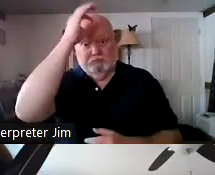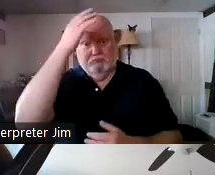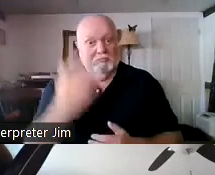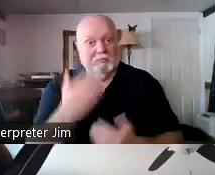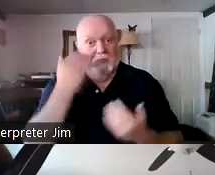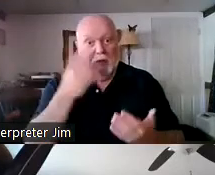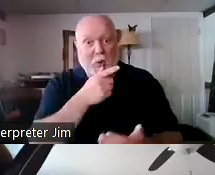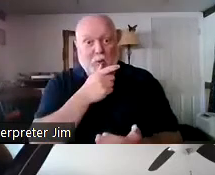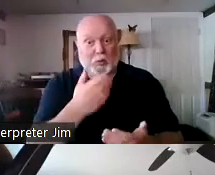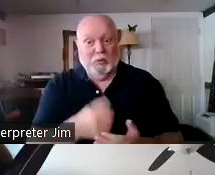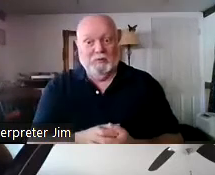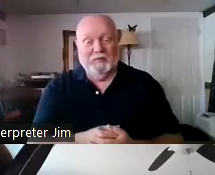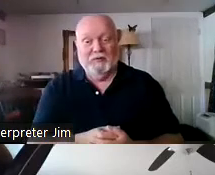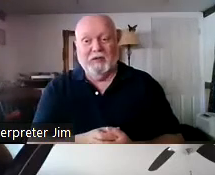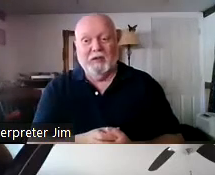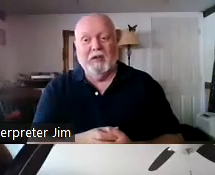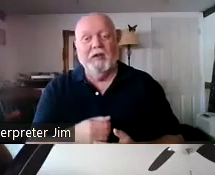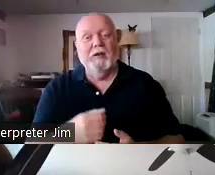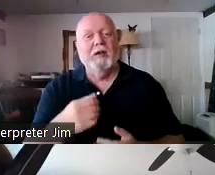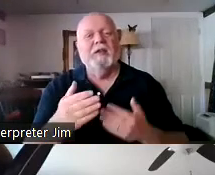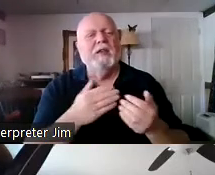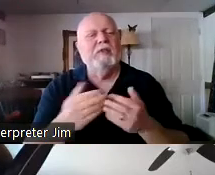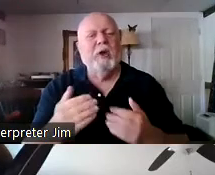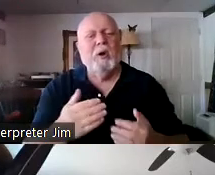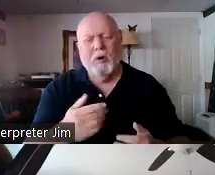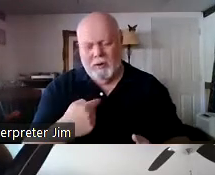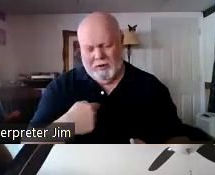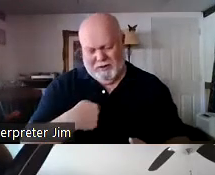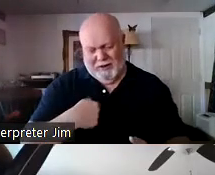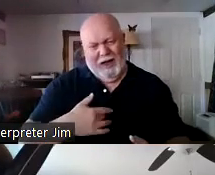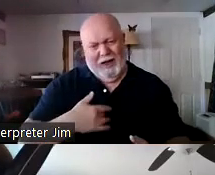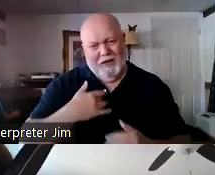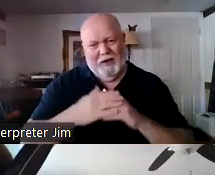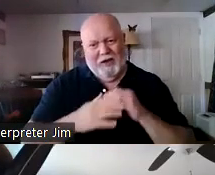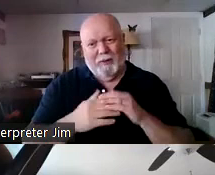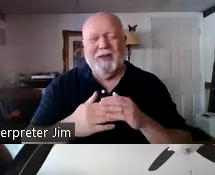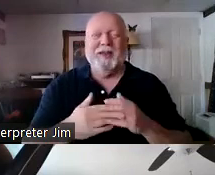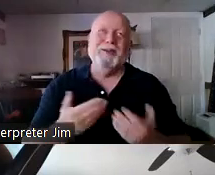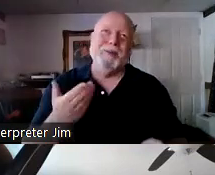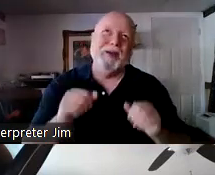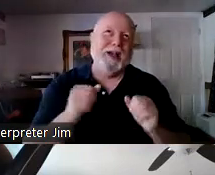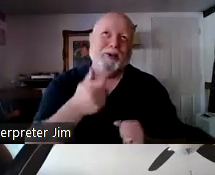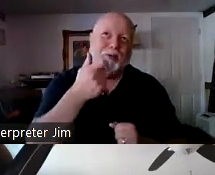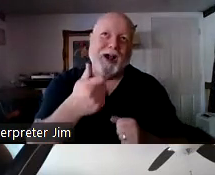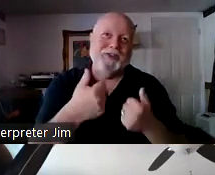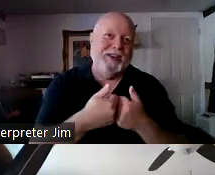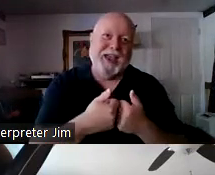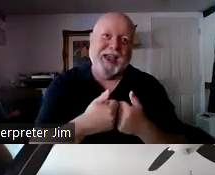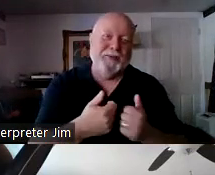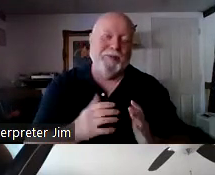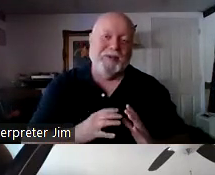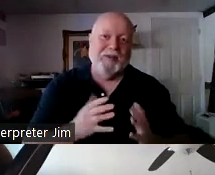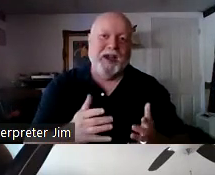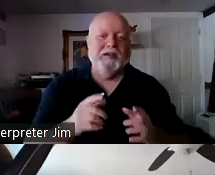because even if I feel comfortable, like, I could probably watch a game right now and be fine. But to me, it's just